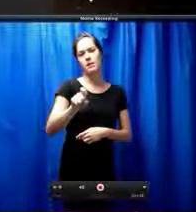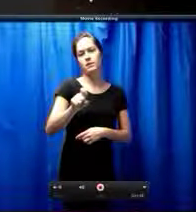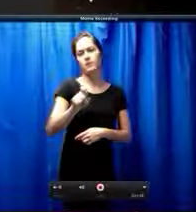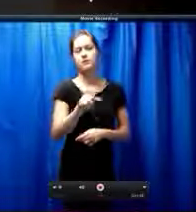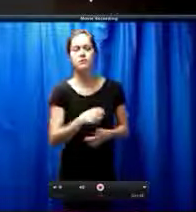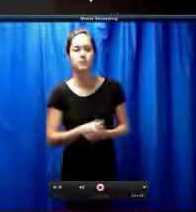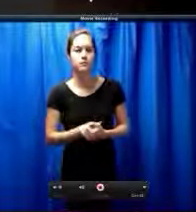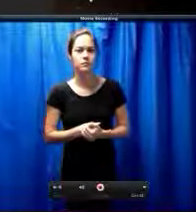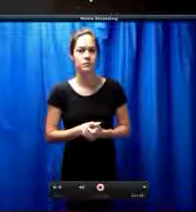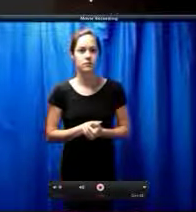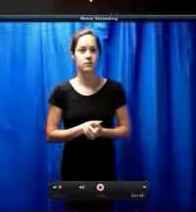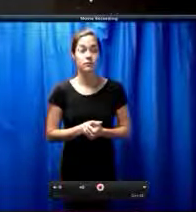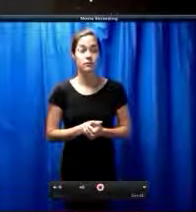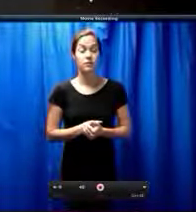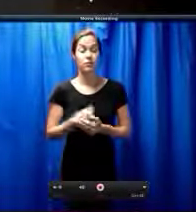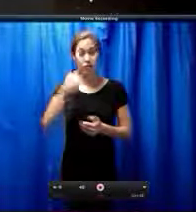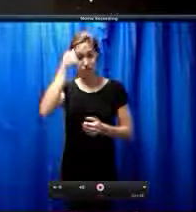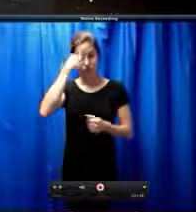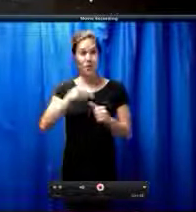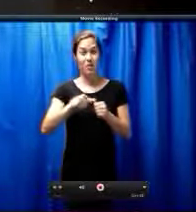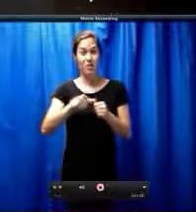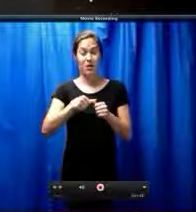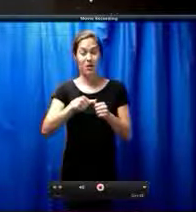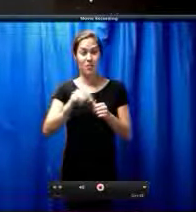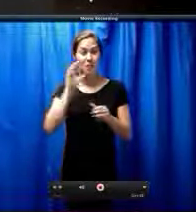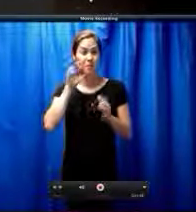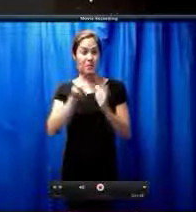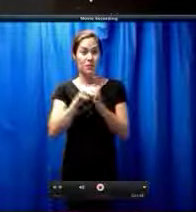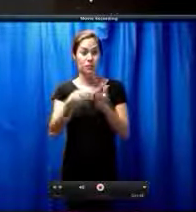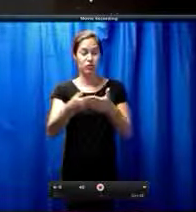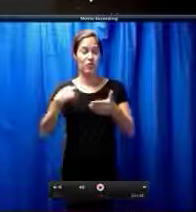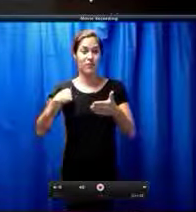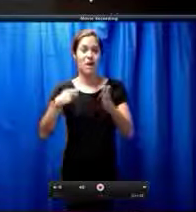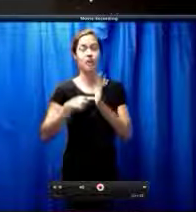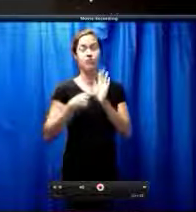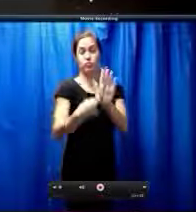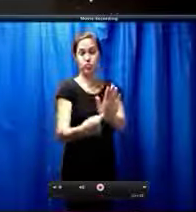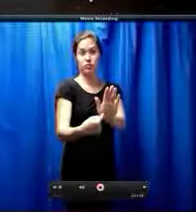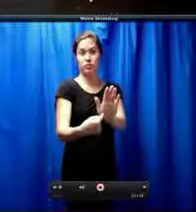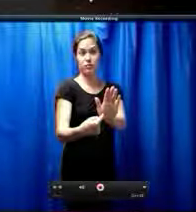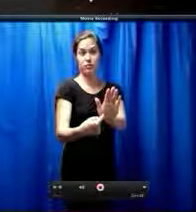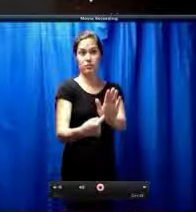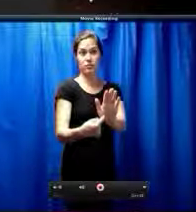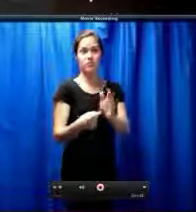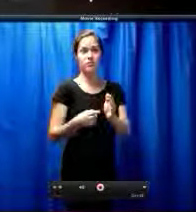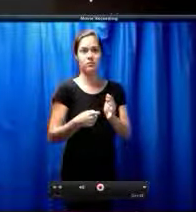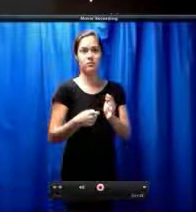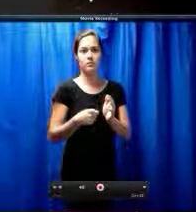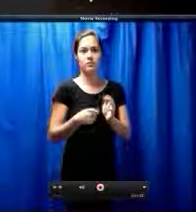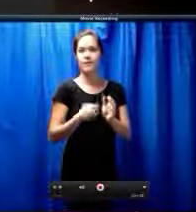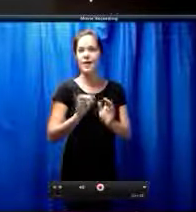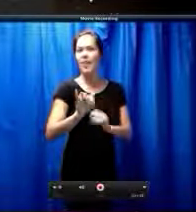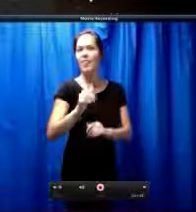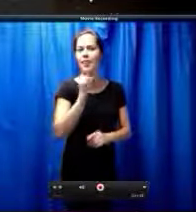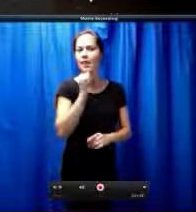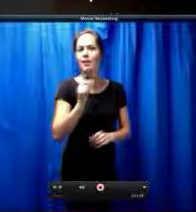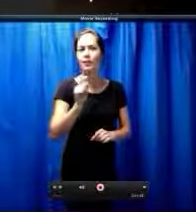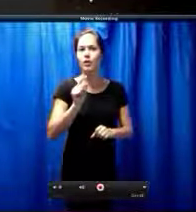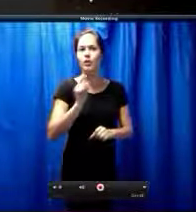this picture before and I asked you if you thought anything was wrong there. That actually was a true cancer also.